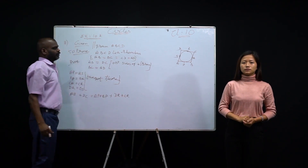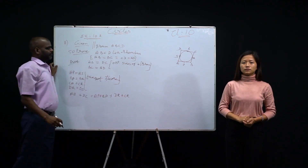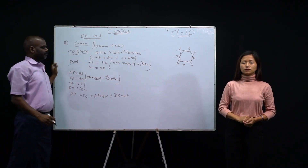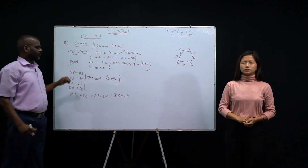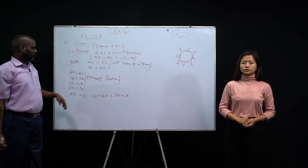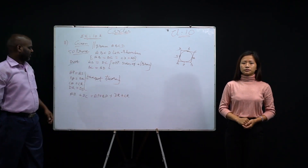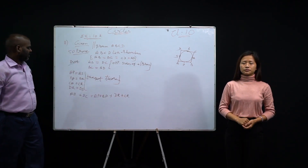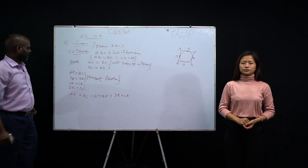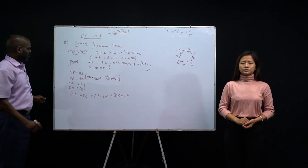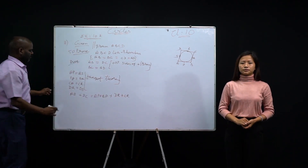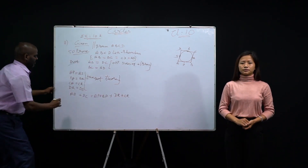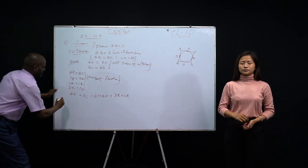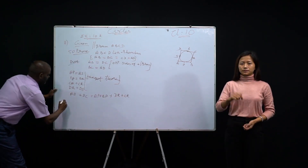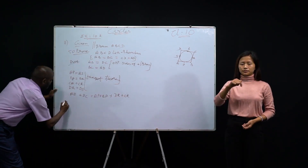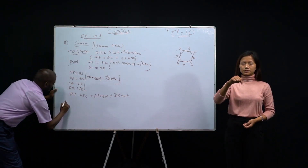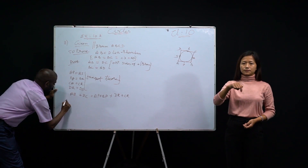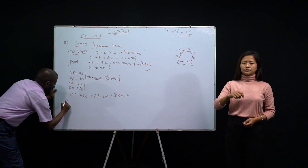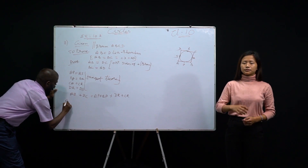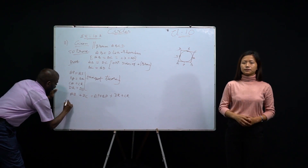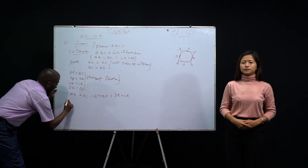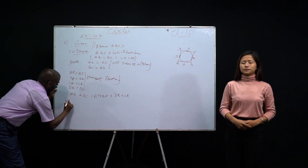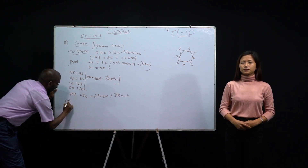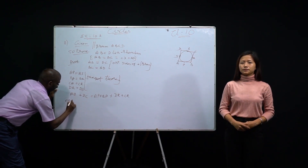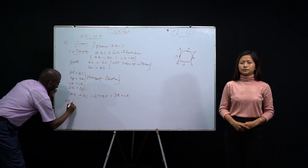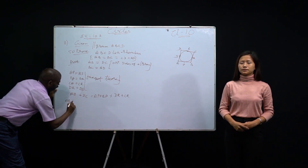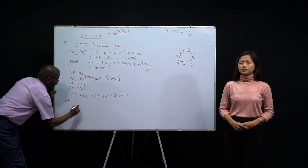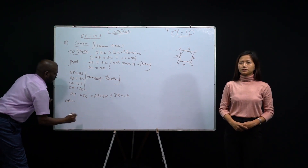Is that now? Okay. Now